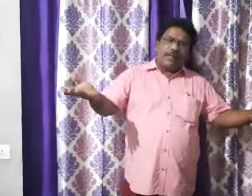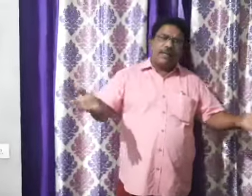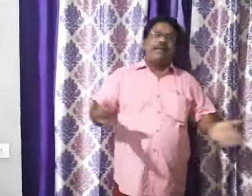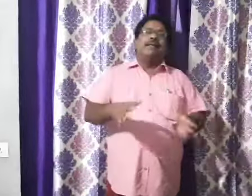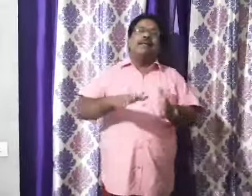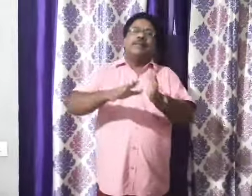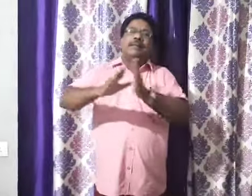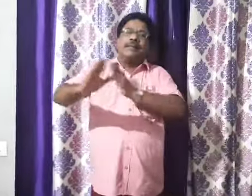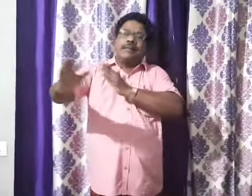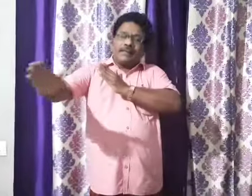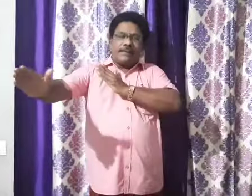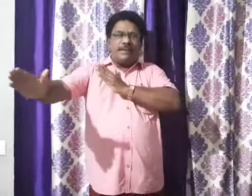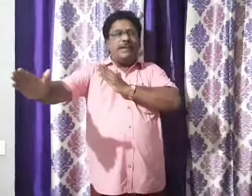and in a way,